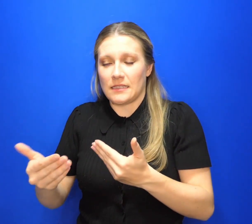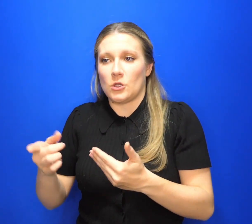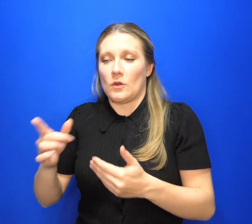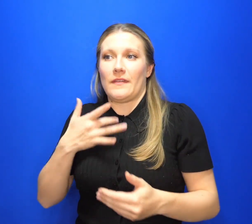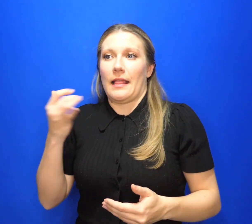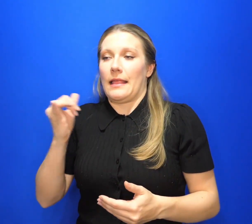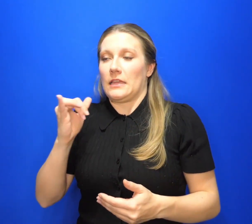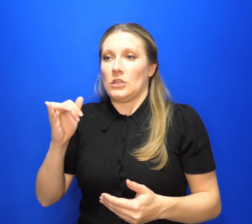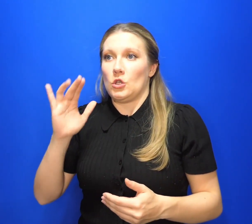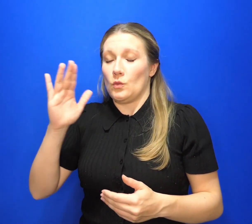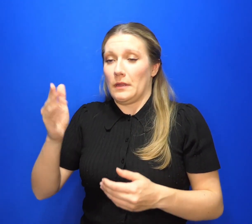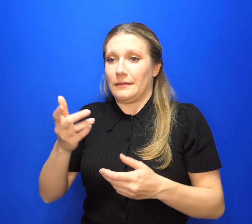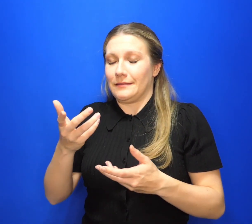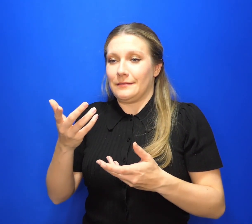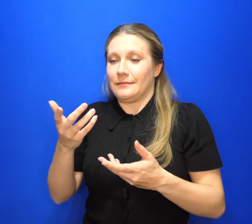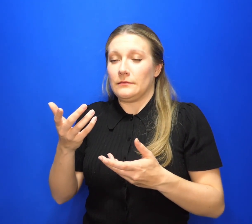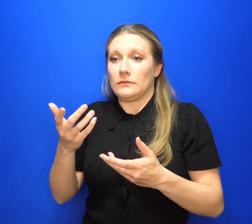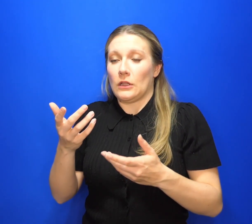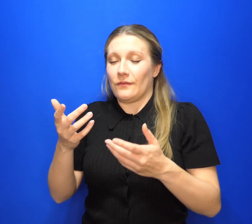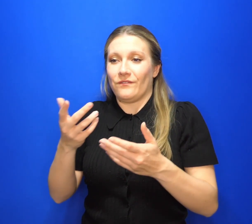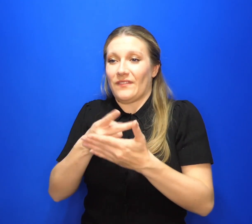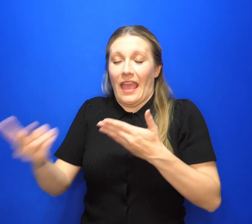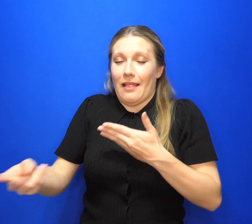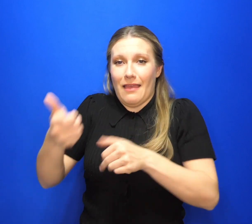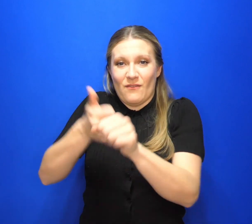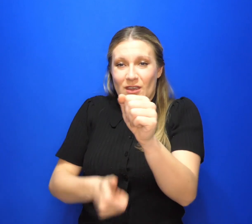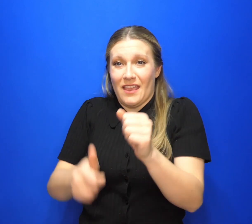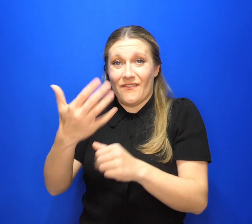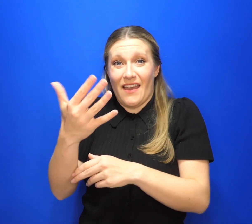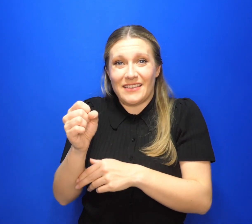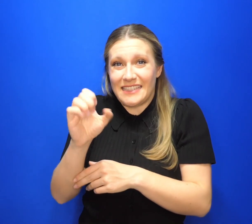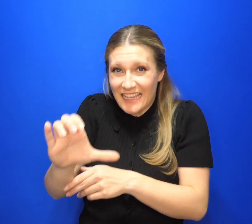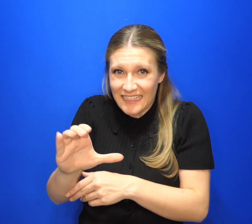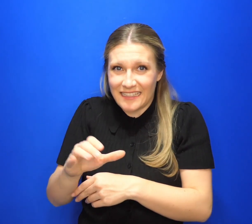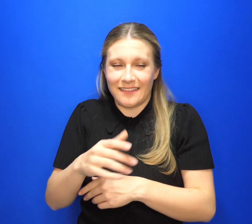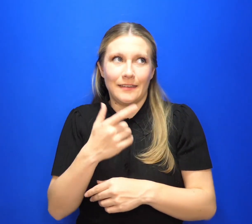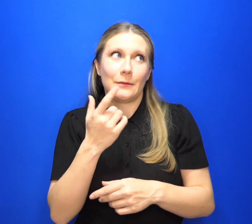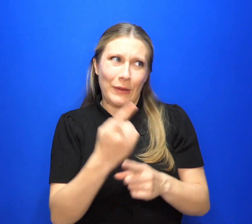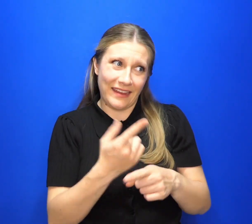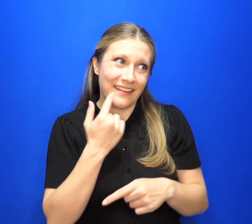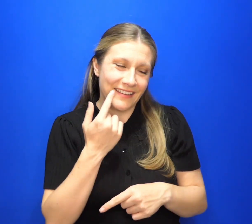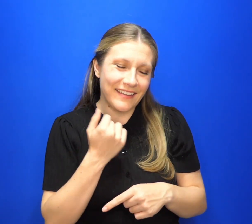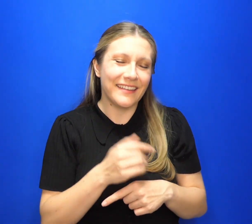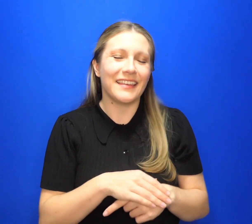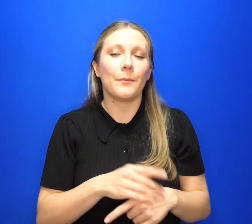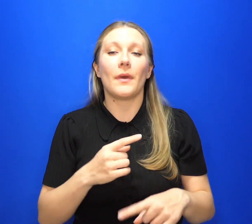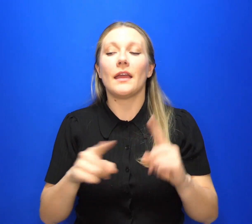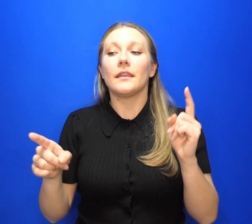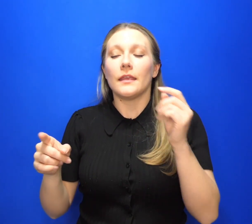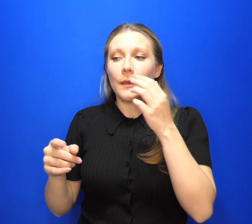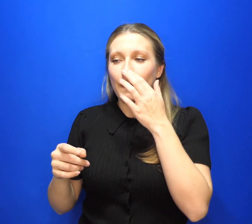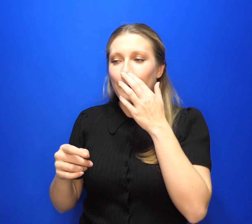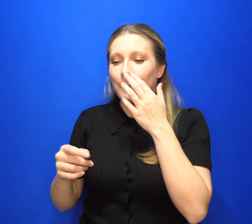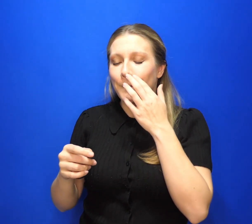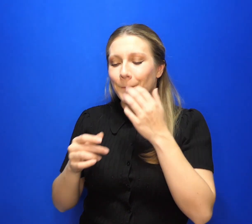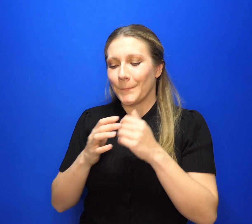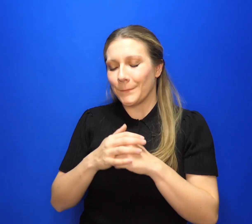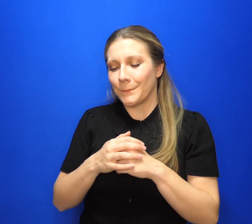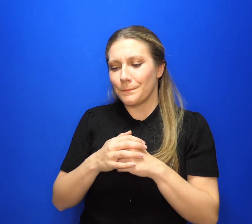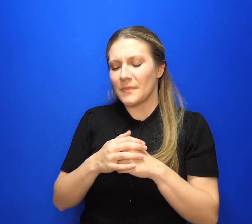feel like you're about to drop the baby every 5 seconds, and so you just sit on the sofa. But it's funny to piggyback onto what you just said. In the